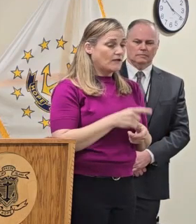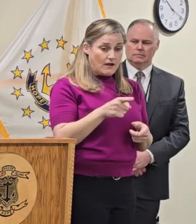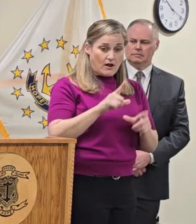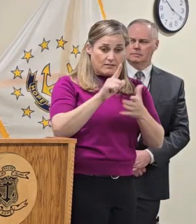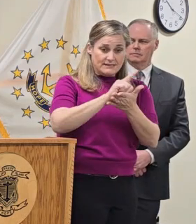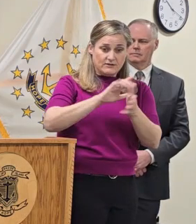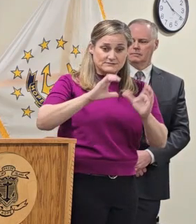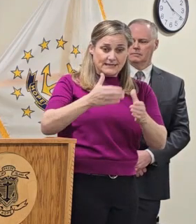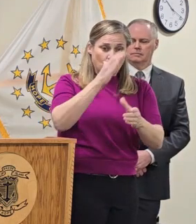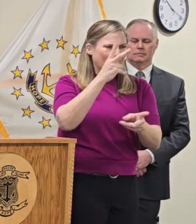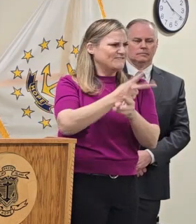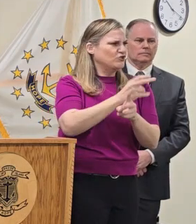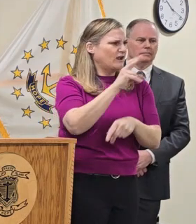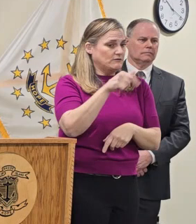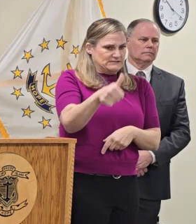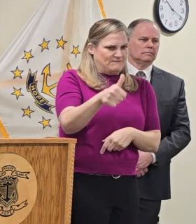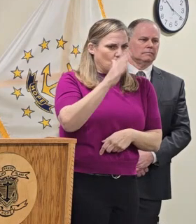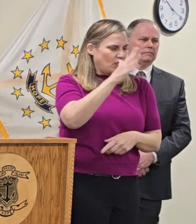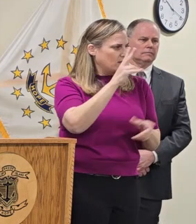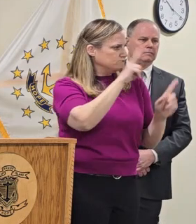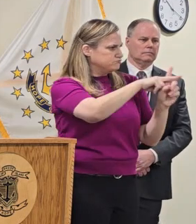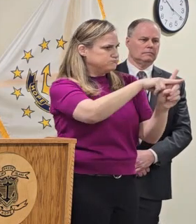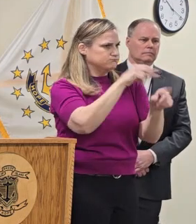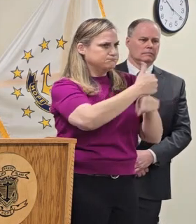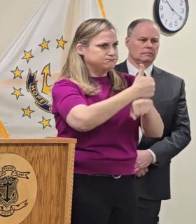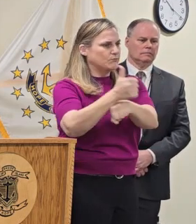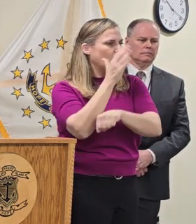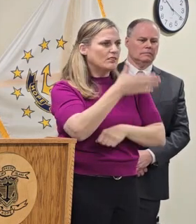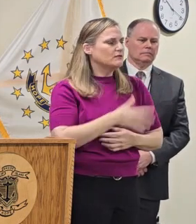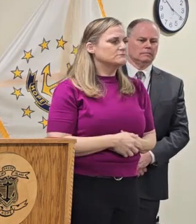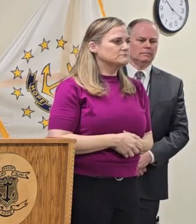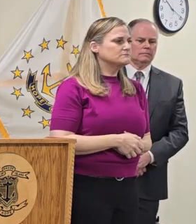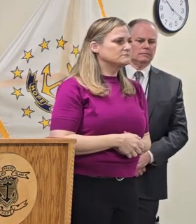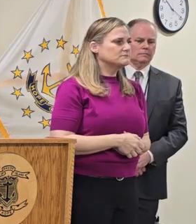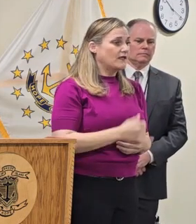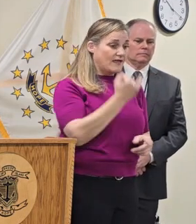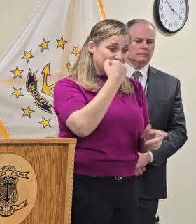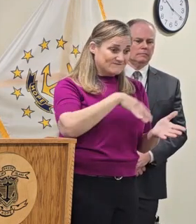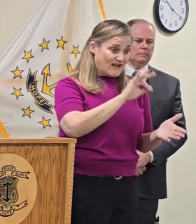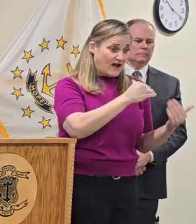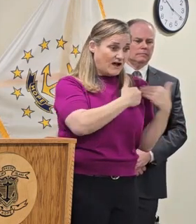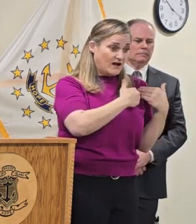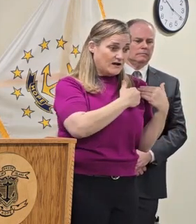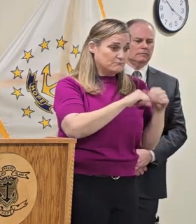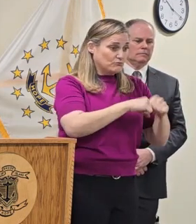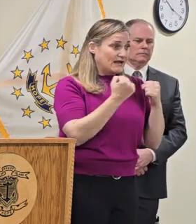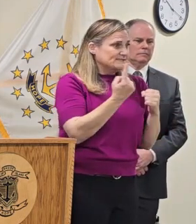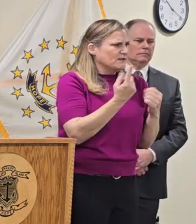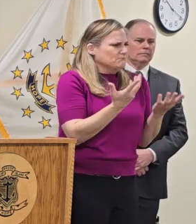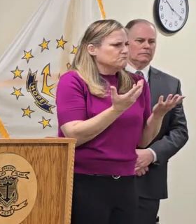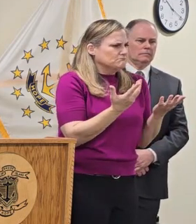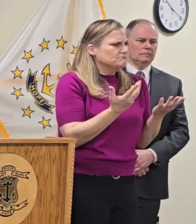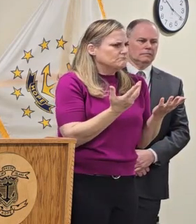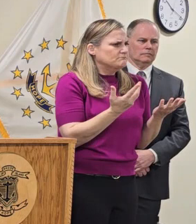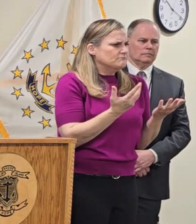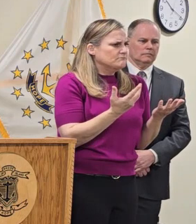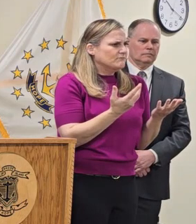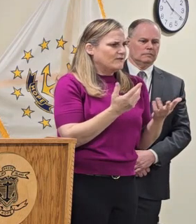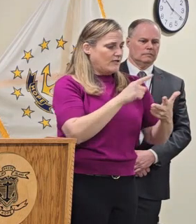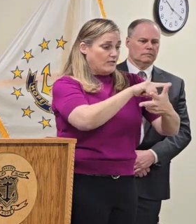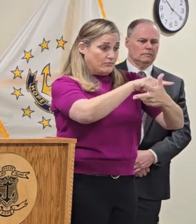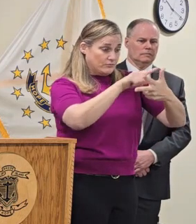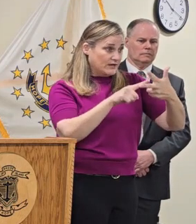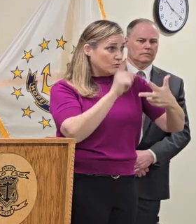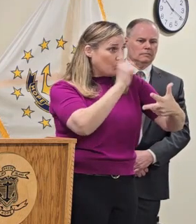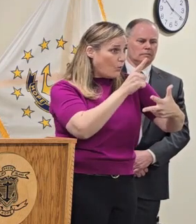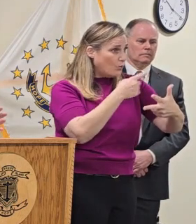And I'm confident that we're on a pace right now that is going to achieve the goals that we've set, which is building a brand new